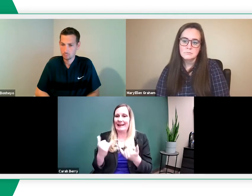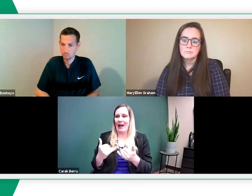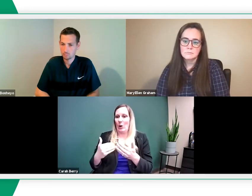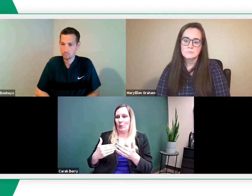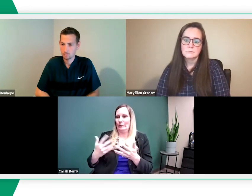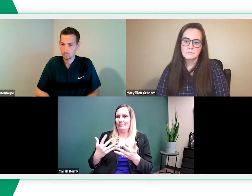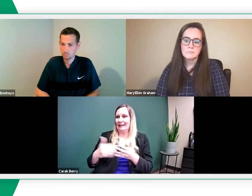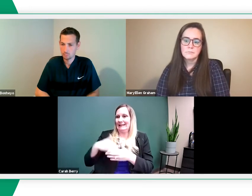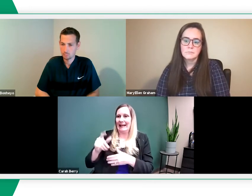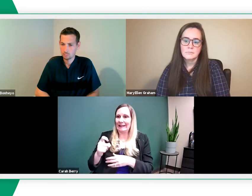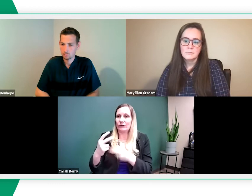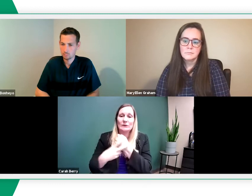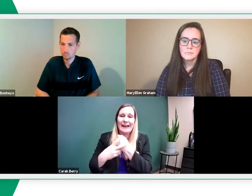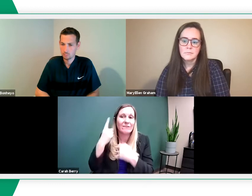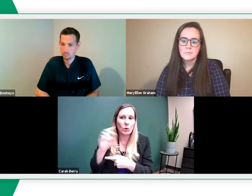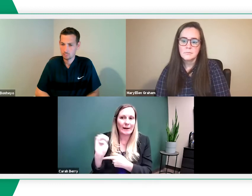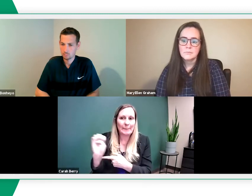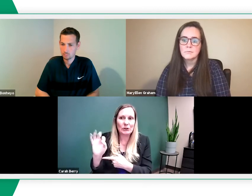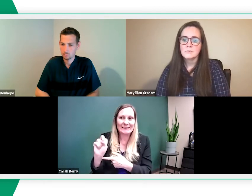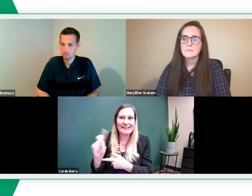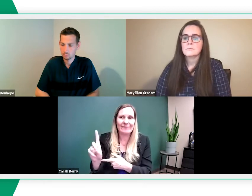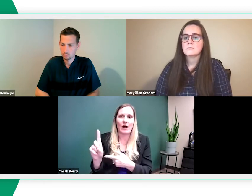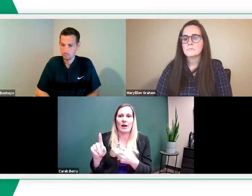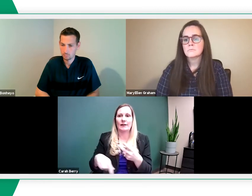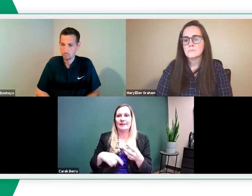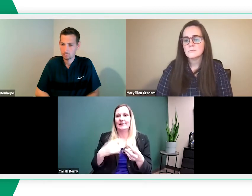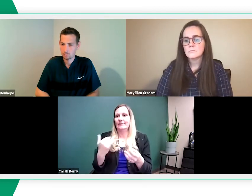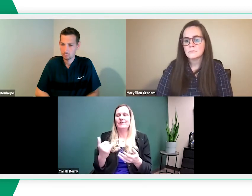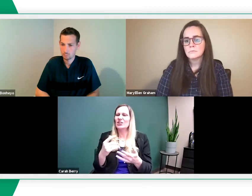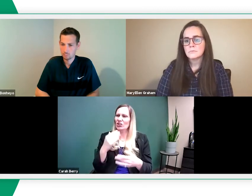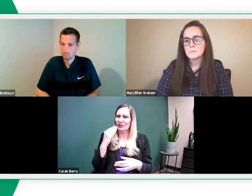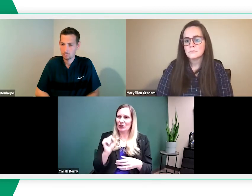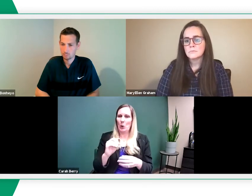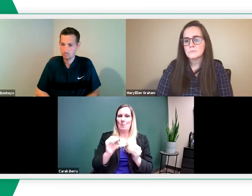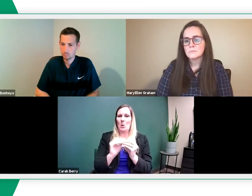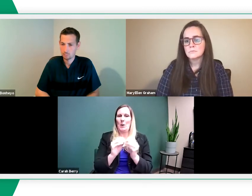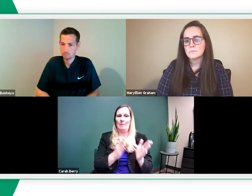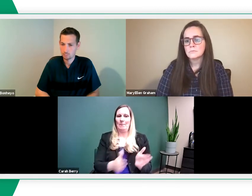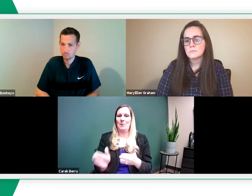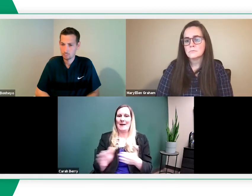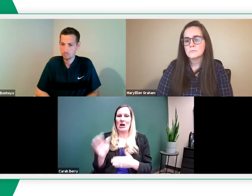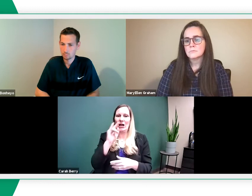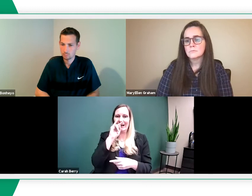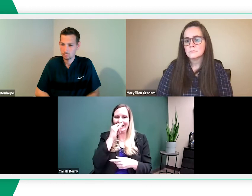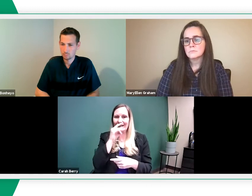to take away taxes, they're going to take away this, they're going to take away this. And then you need to put money aside for an emergency